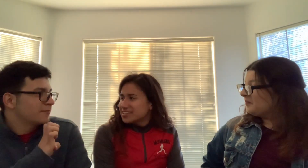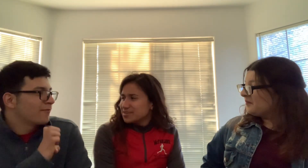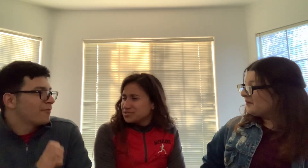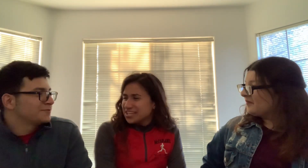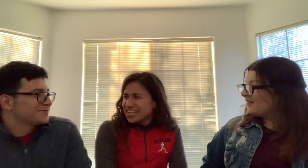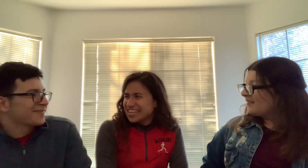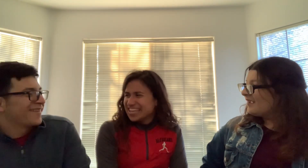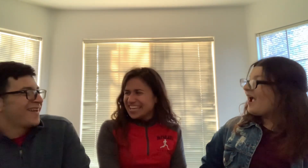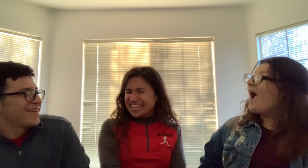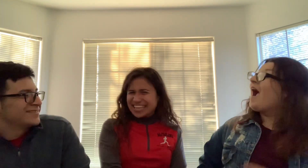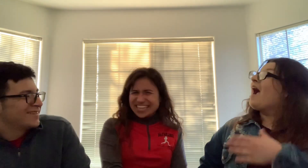Except